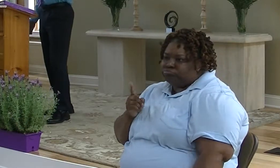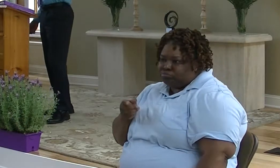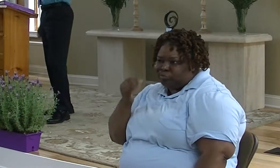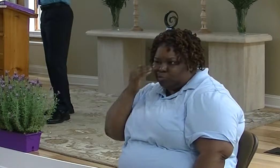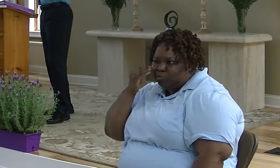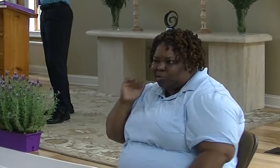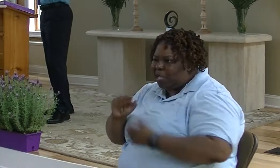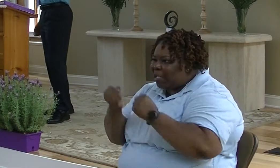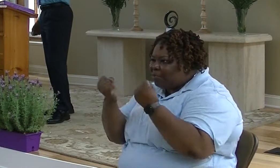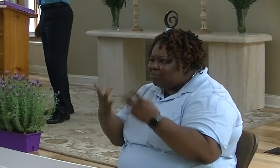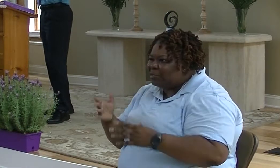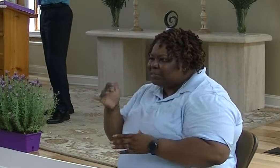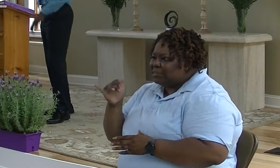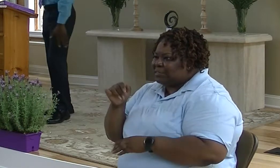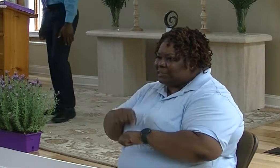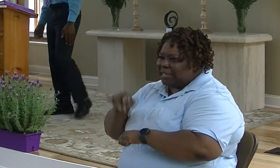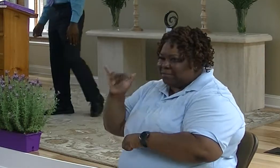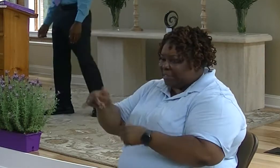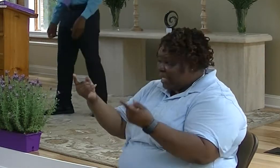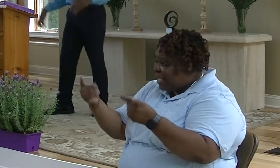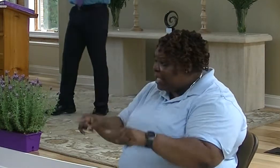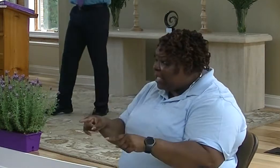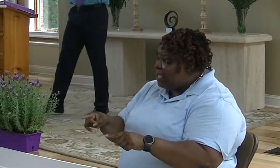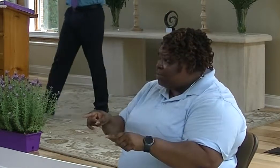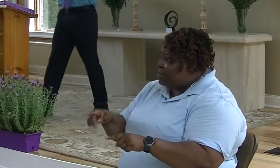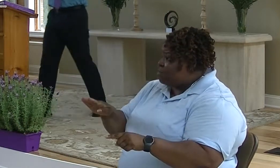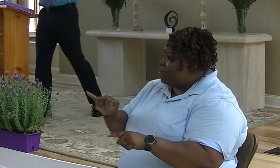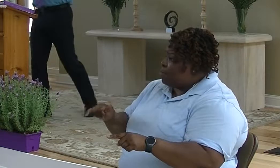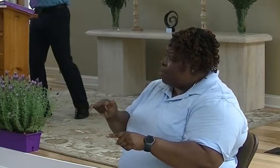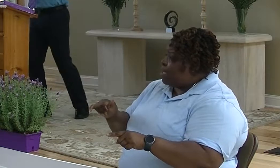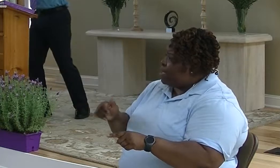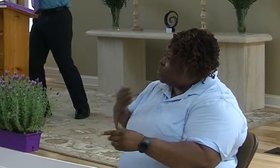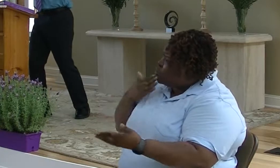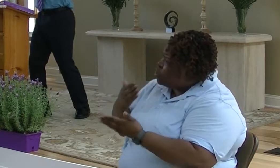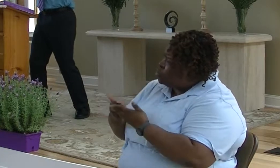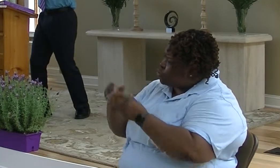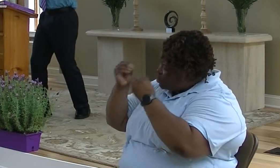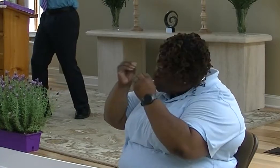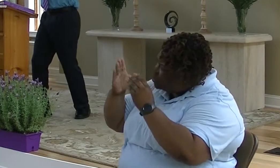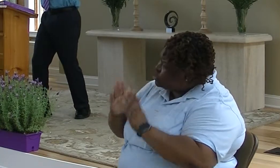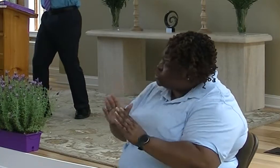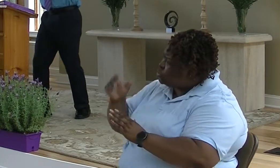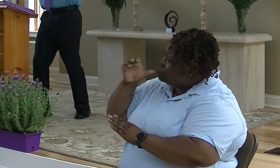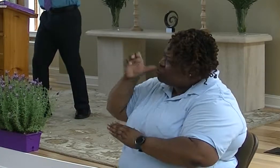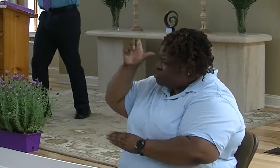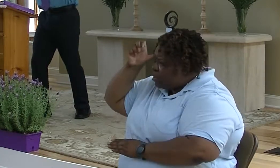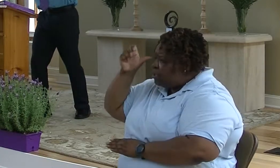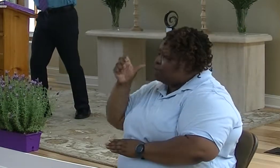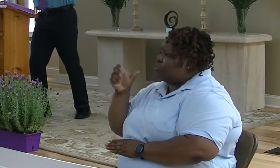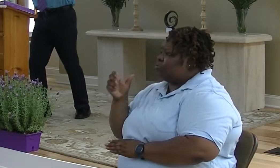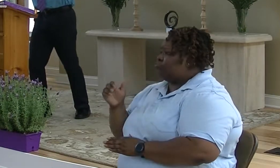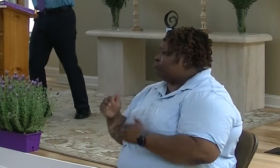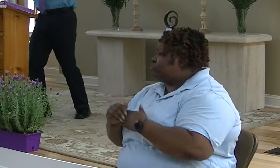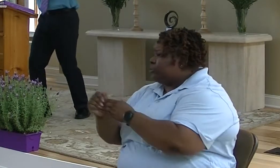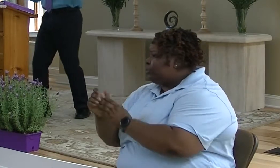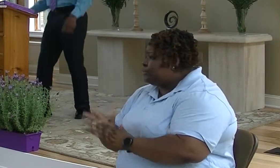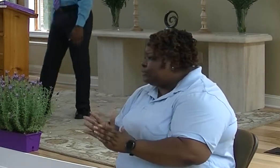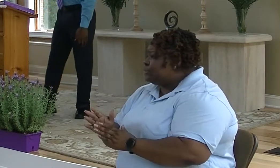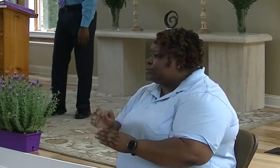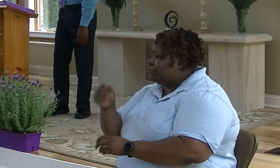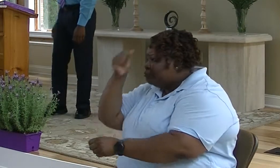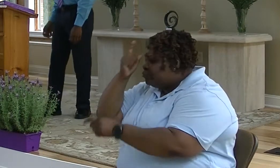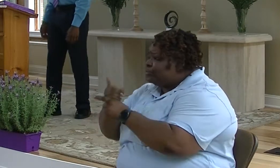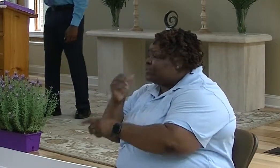finger wagged in our face by some well-meaning teacher, parent, guardian, sibling,